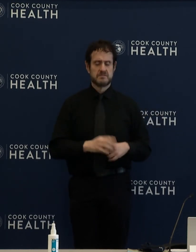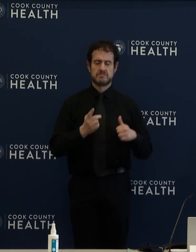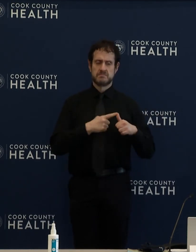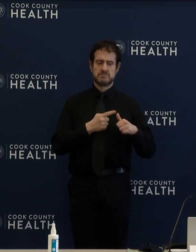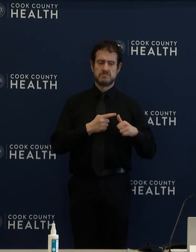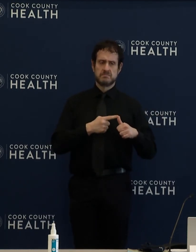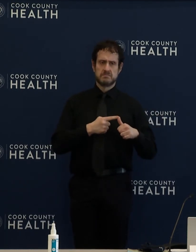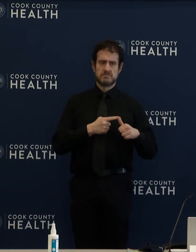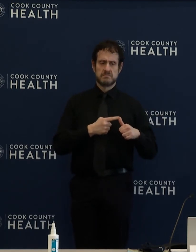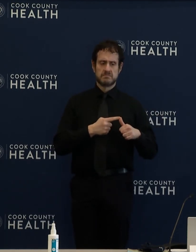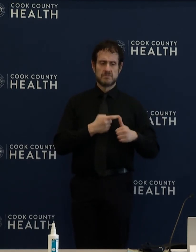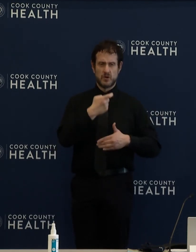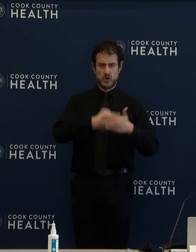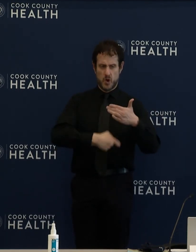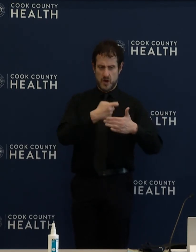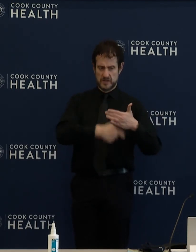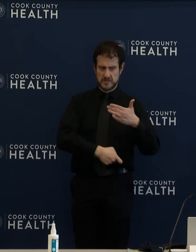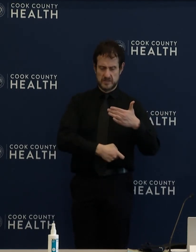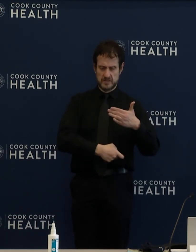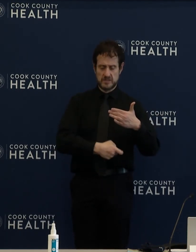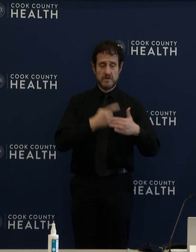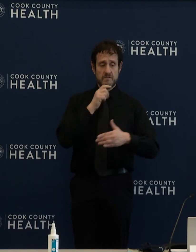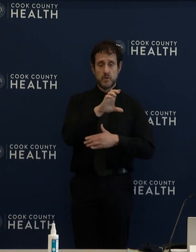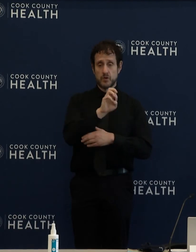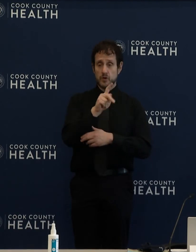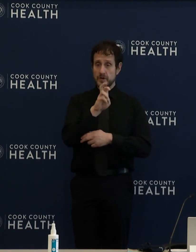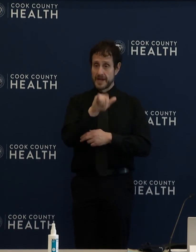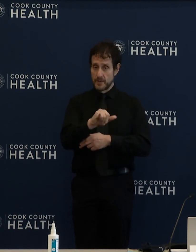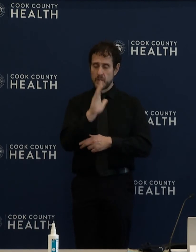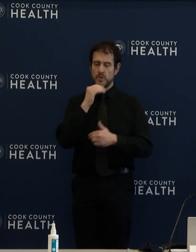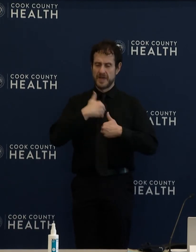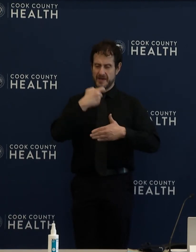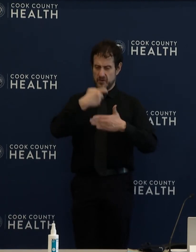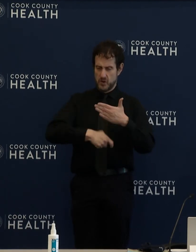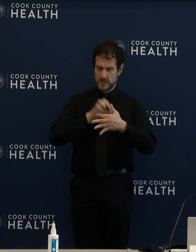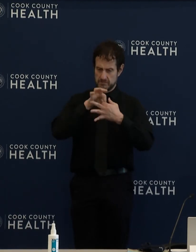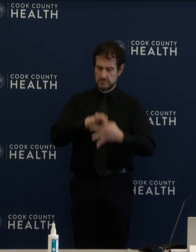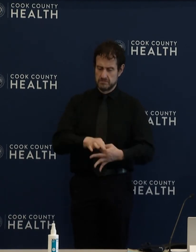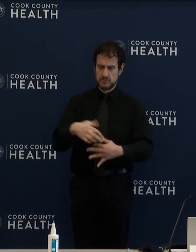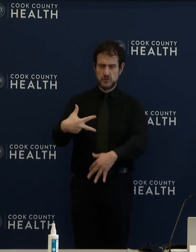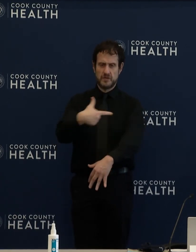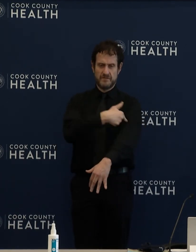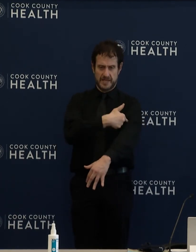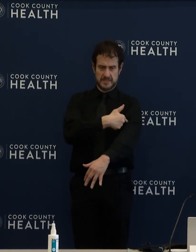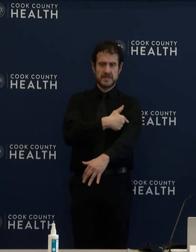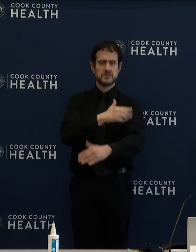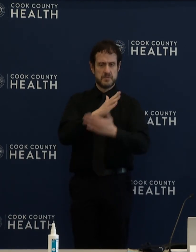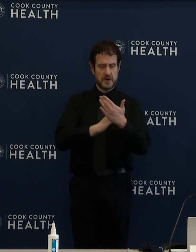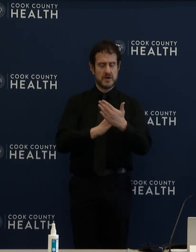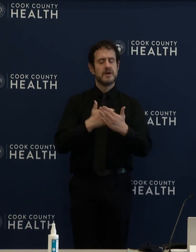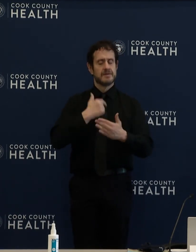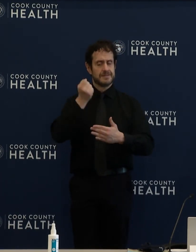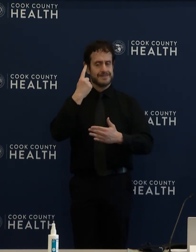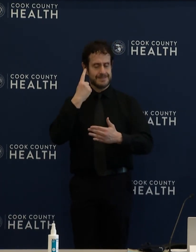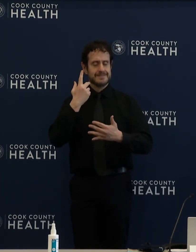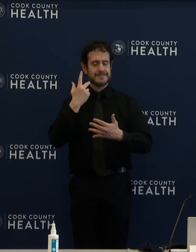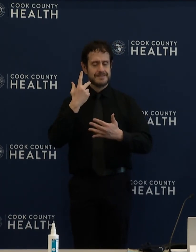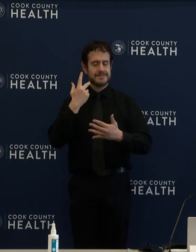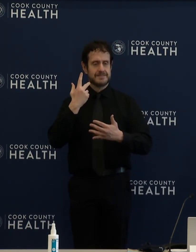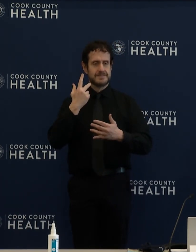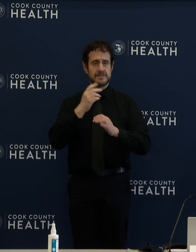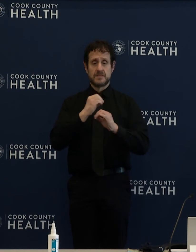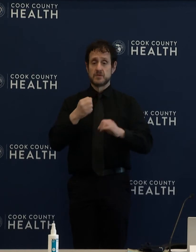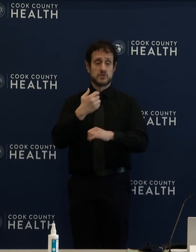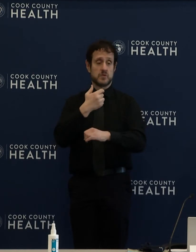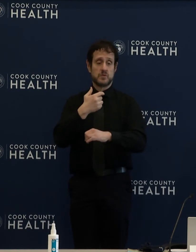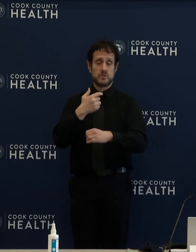all, involving cost. As far as the county goes, will there be a cost associated with the vaccination portion? I do understand there won't be anything